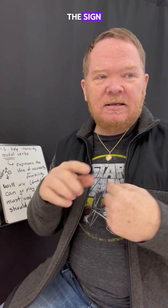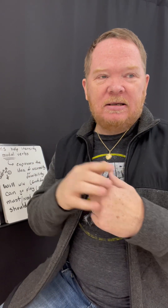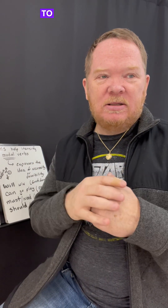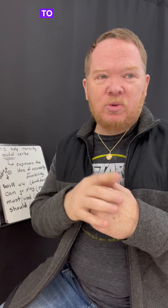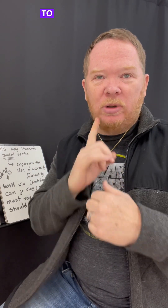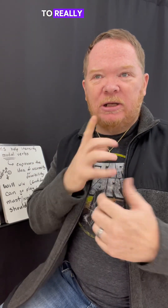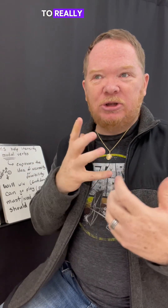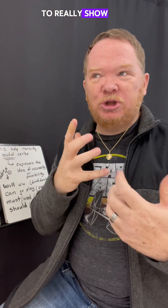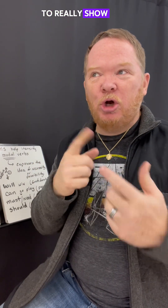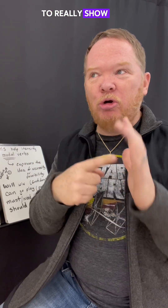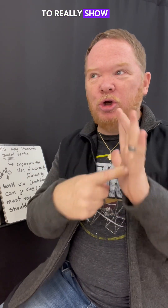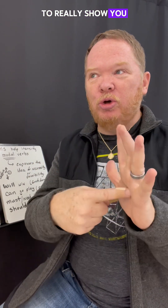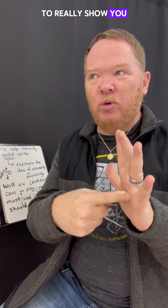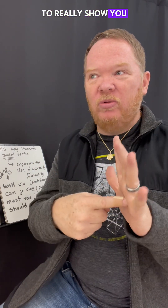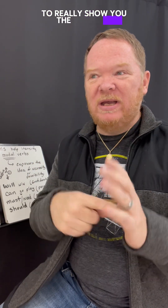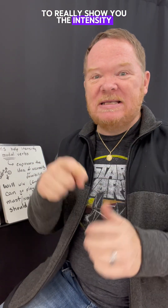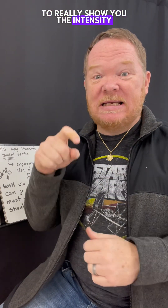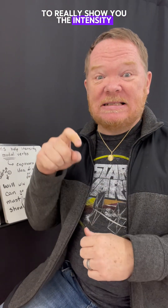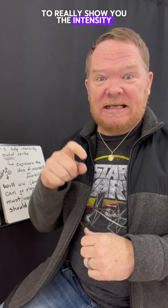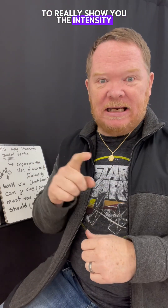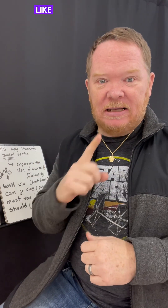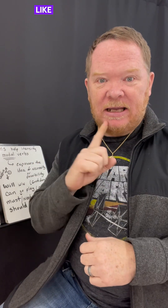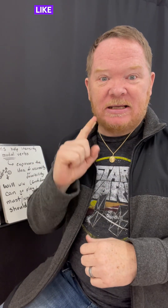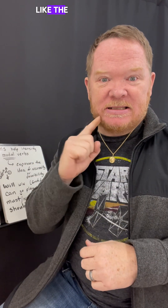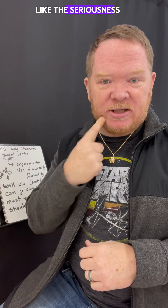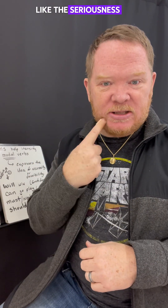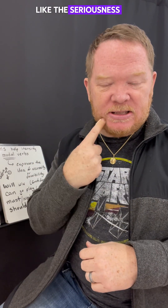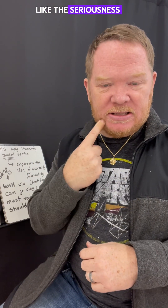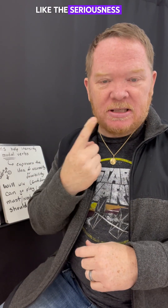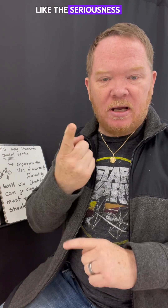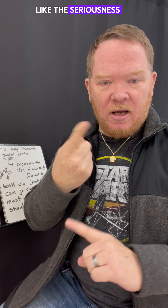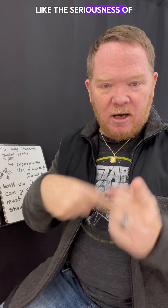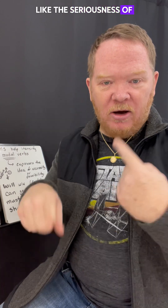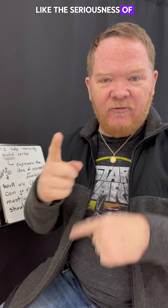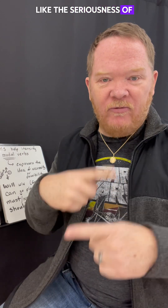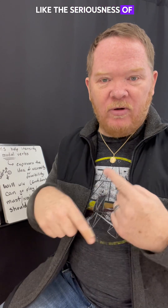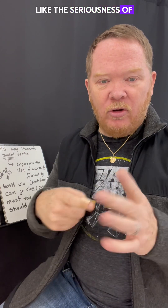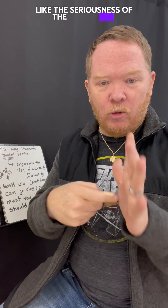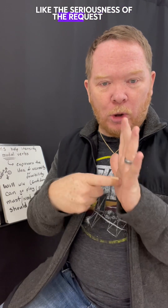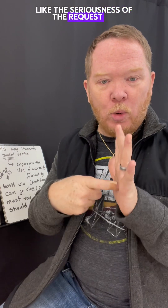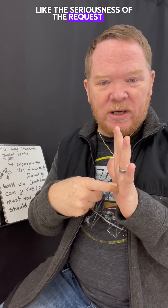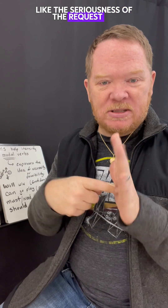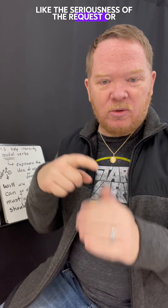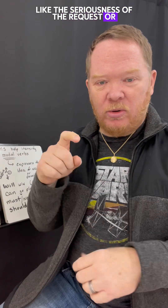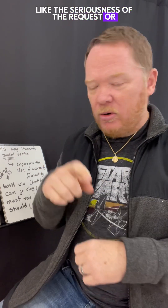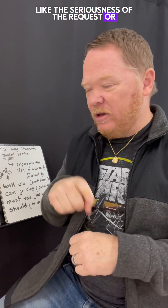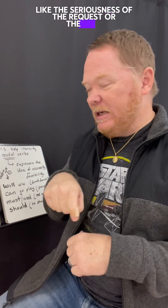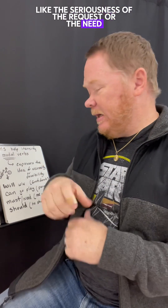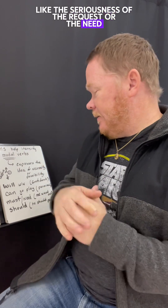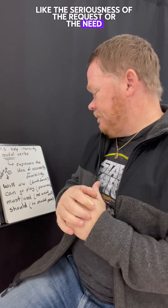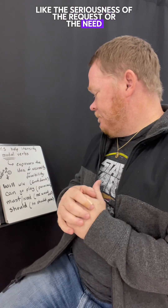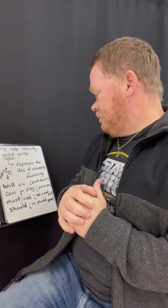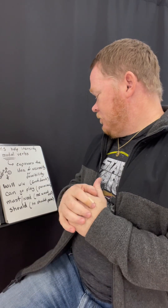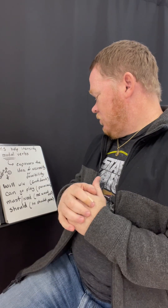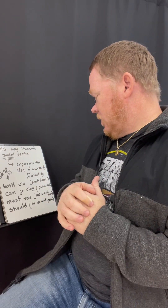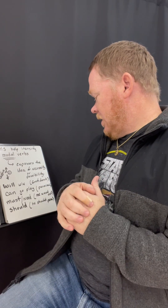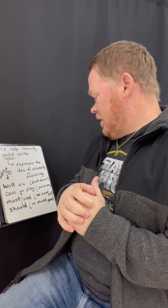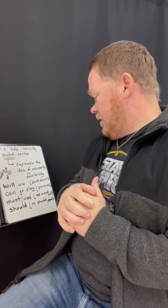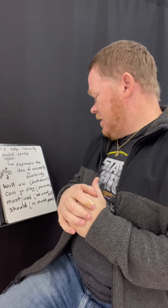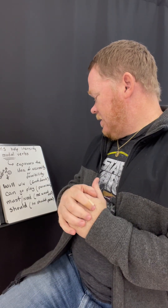to really show you the intensity, like the seriousness of the request or the need.